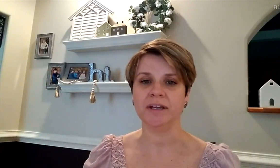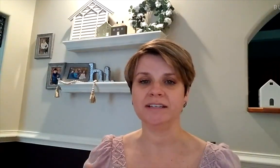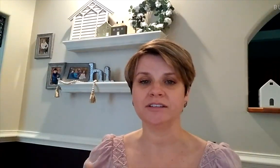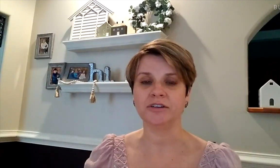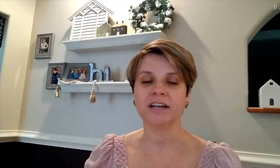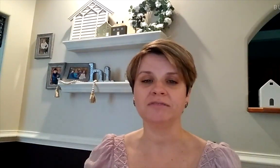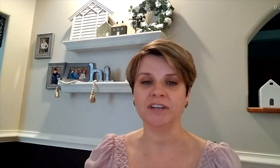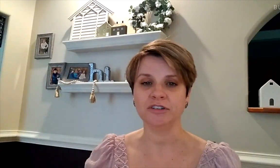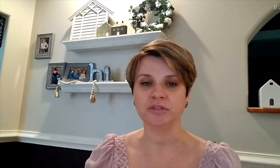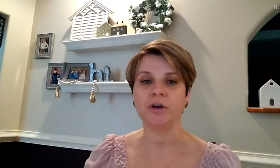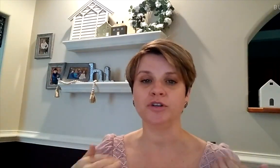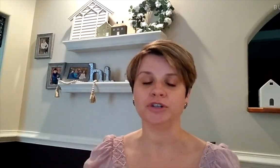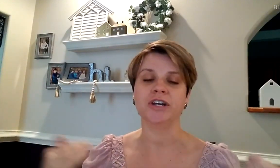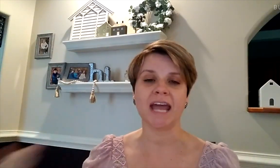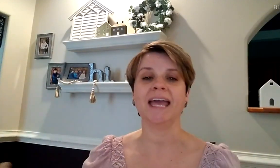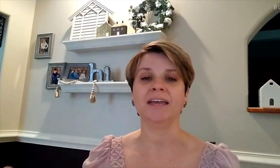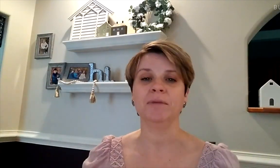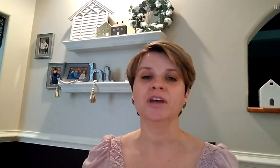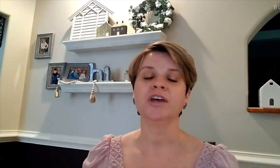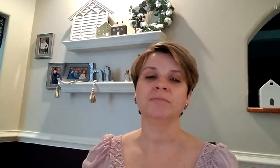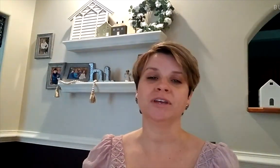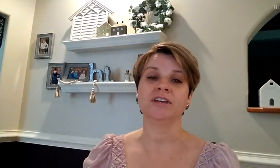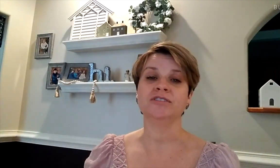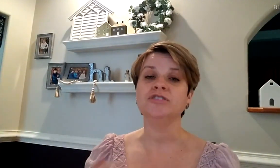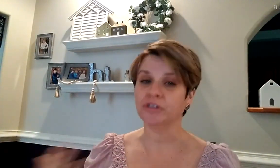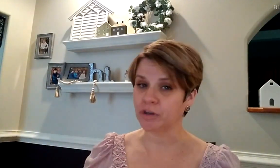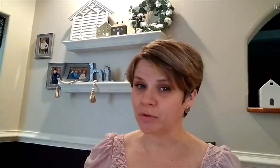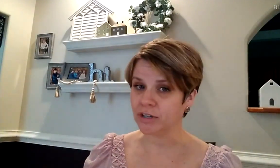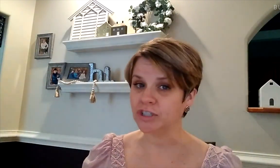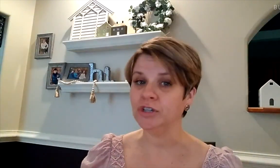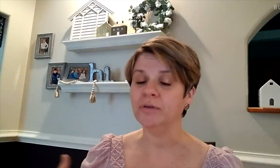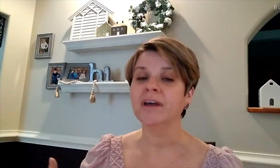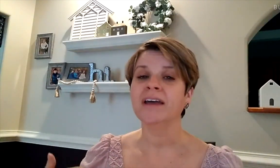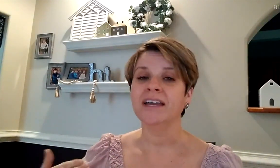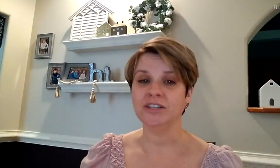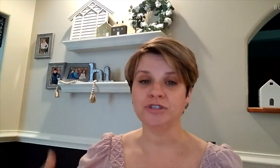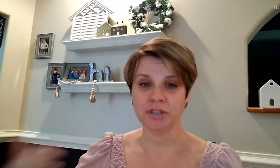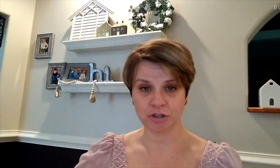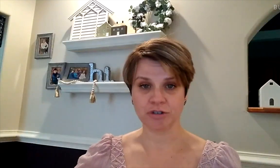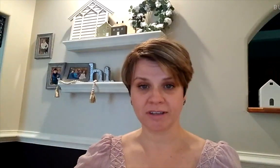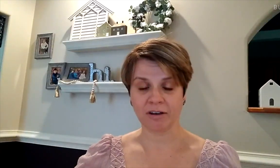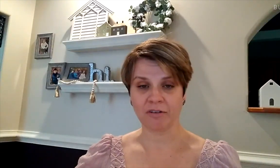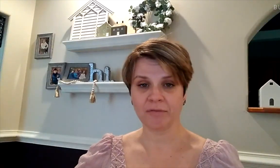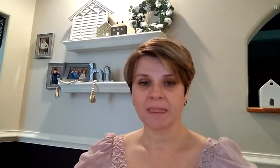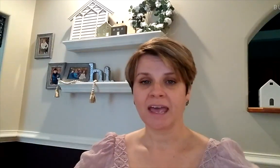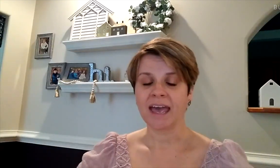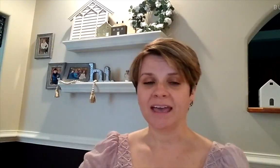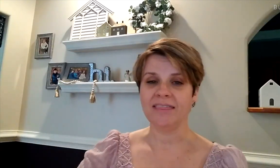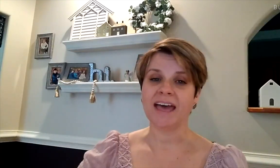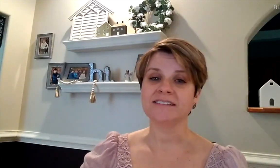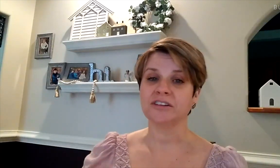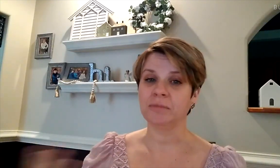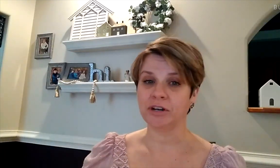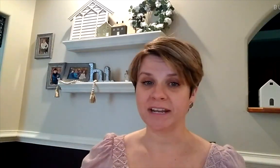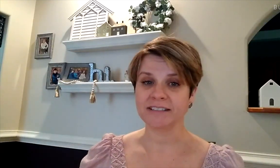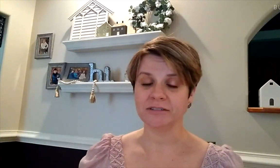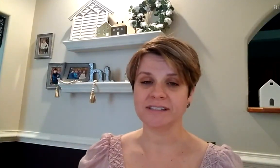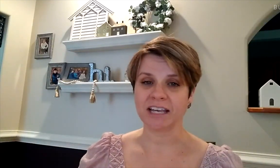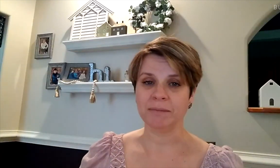is learn how to fingerspell your name, because you're going to want to introduce yourself. And that's going to be our next little segment,